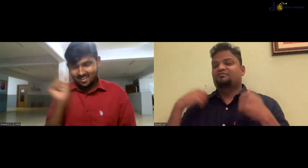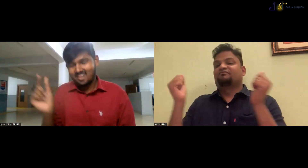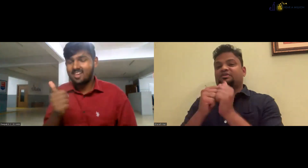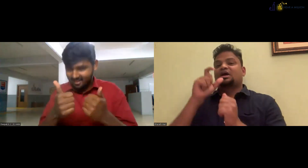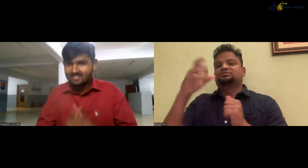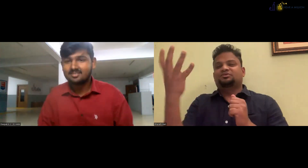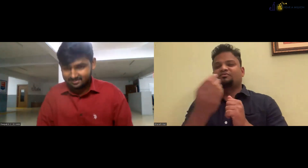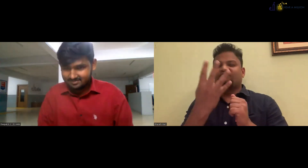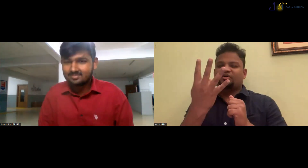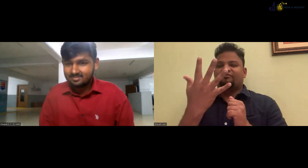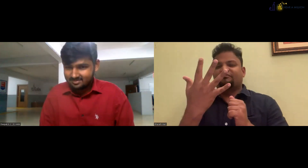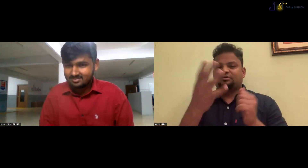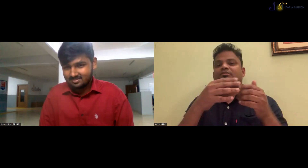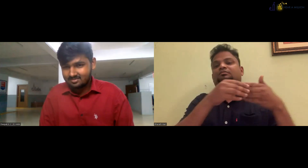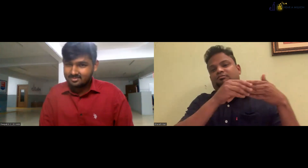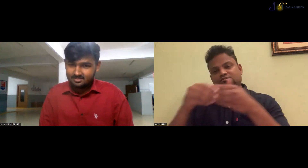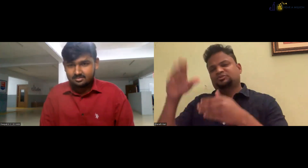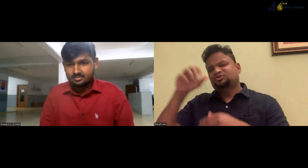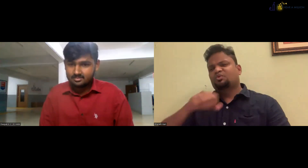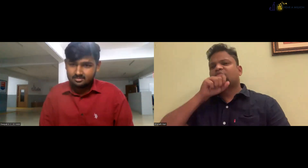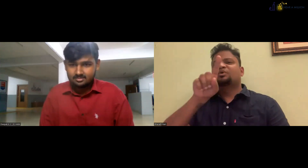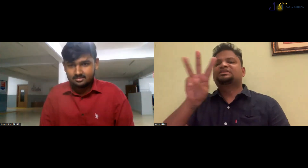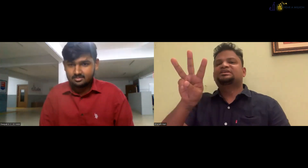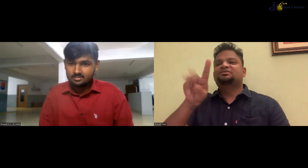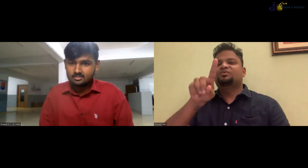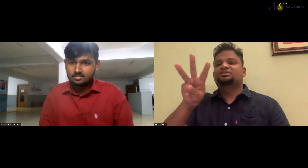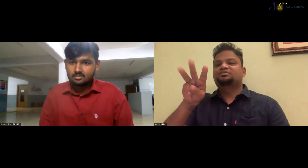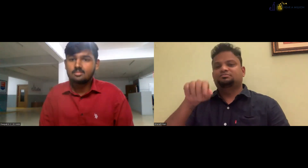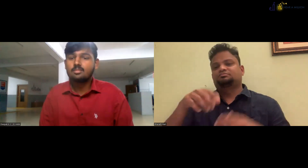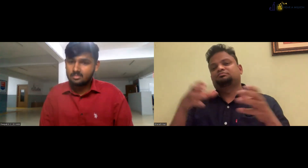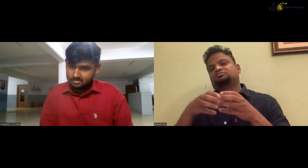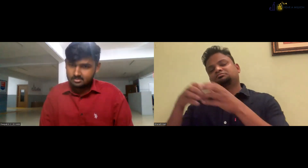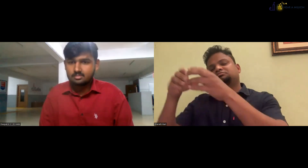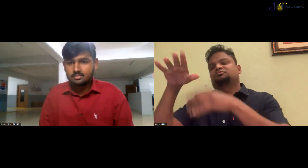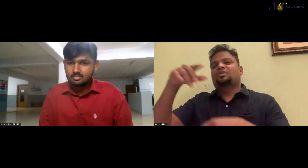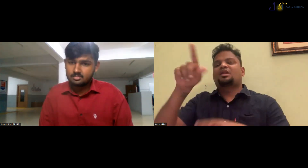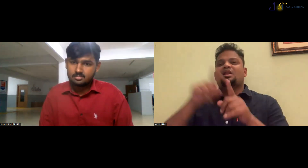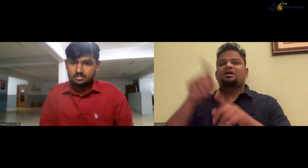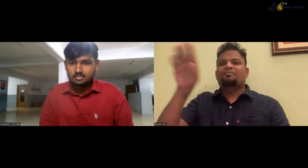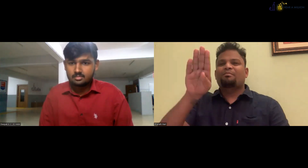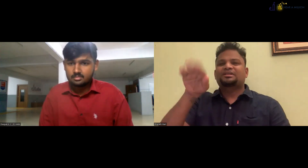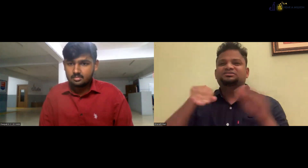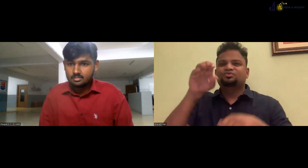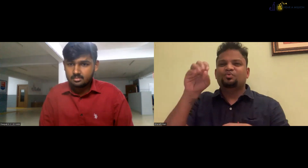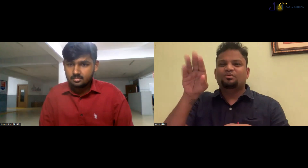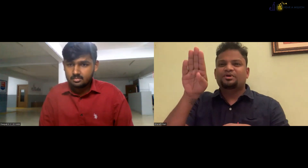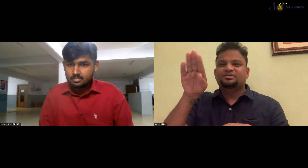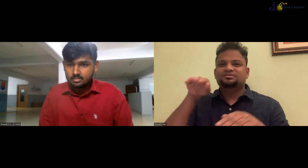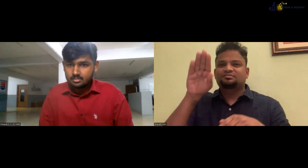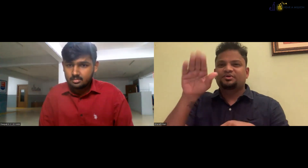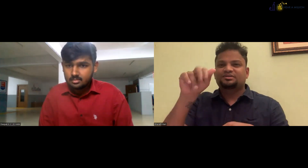So my uncle, so there are 4 or 5 people. When I was 13 years